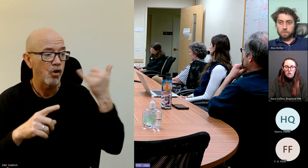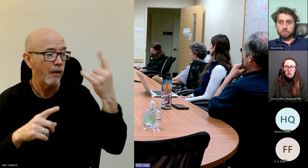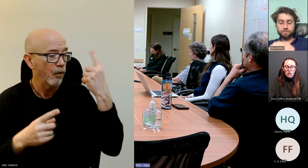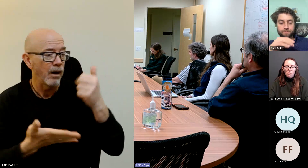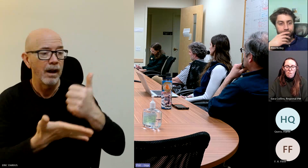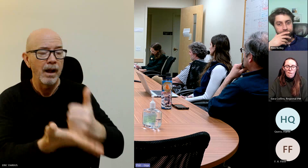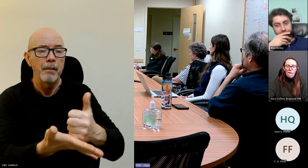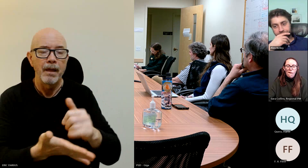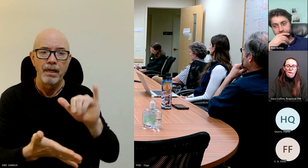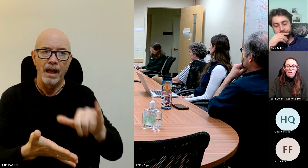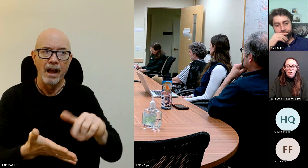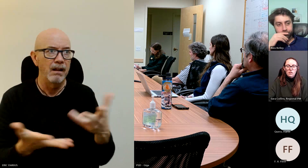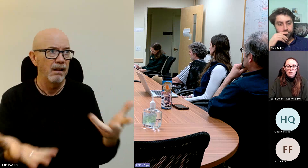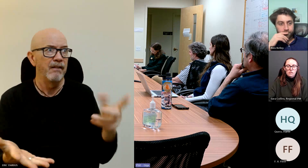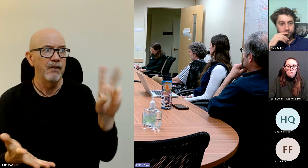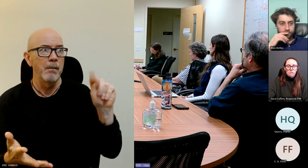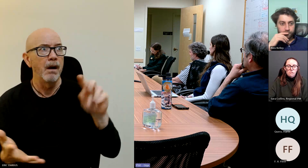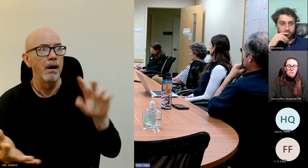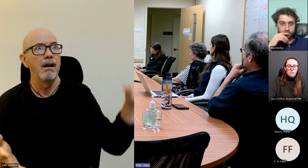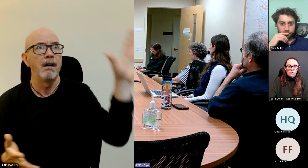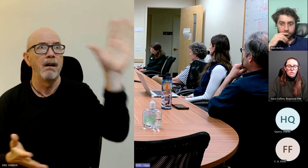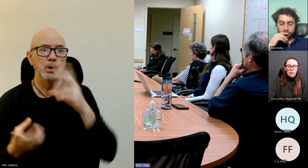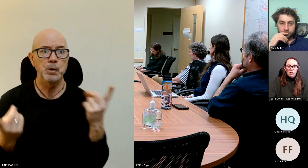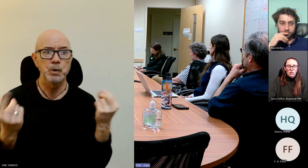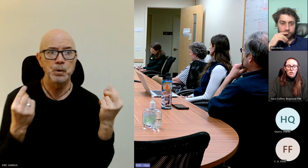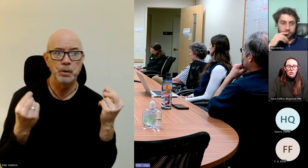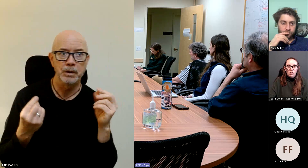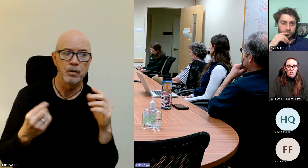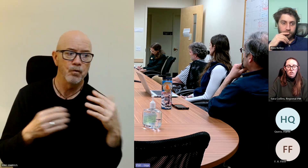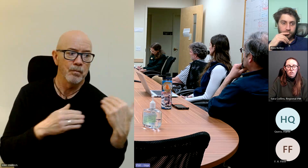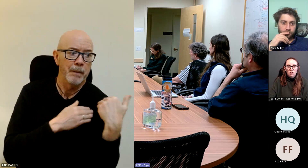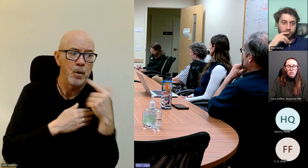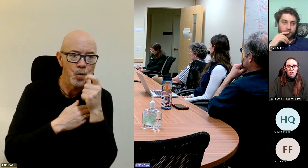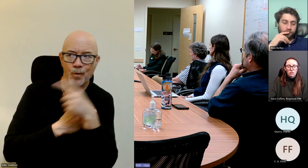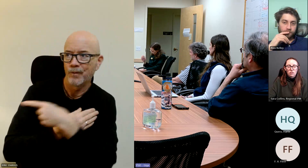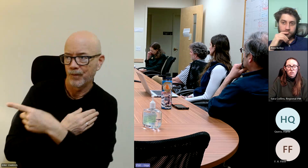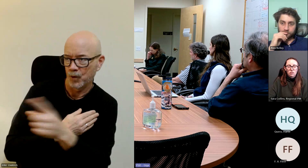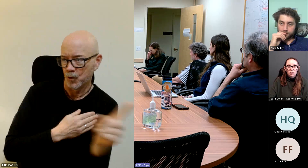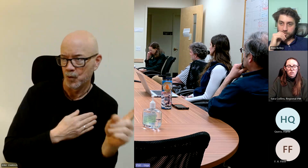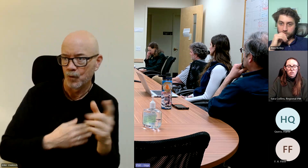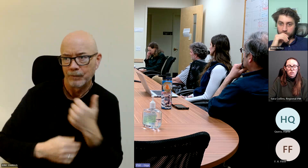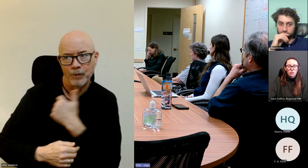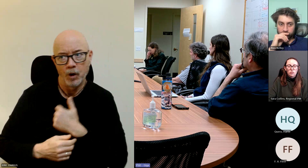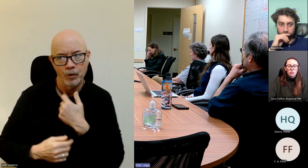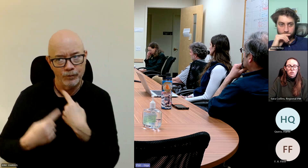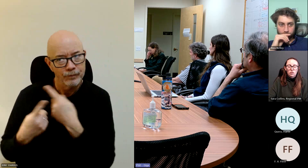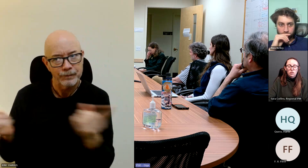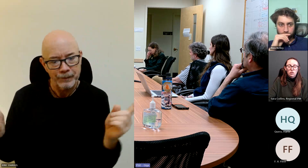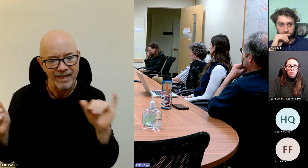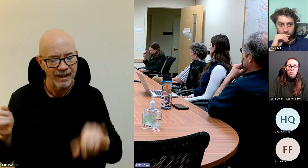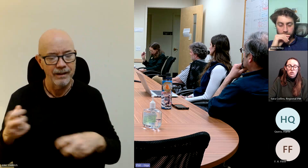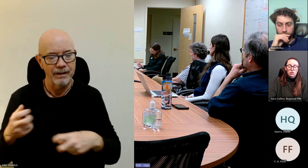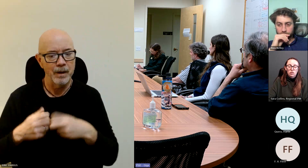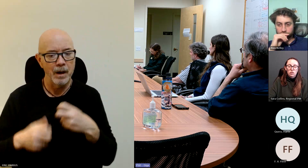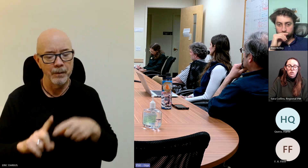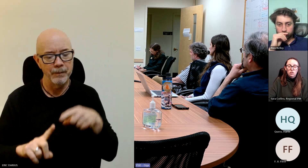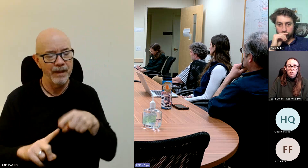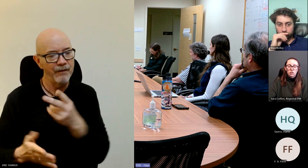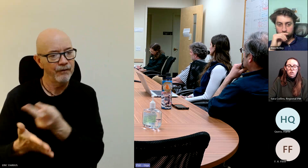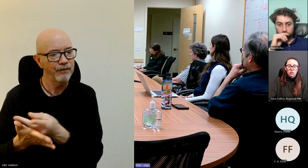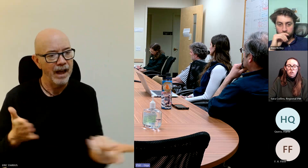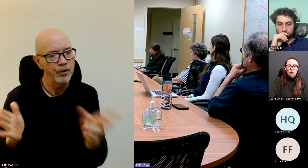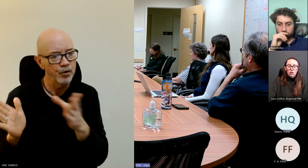that's going to be on y'all. You know, I hate to say it, but this is the problem of failing to plan